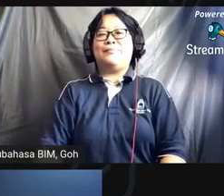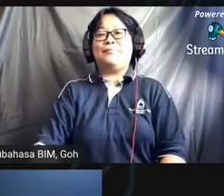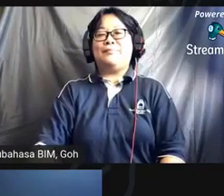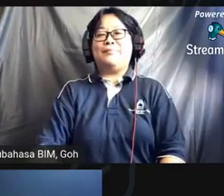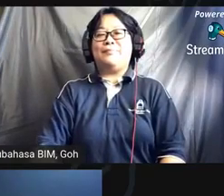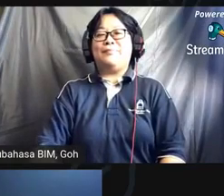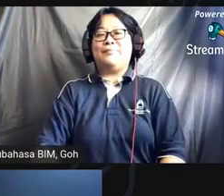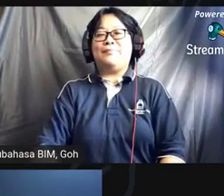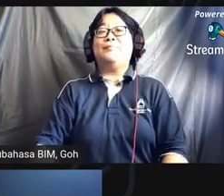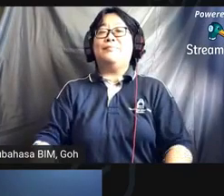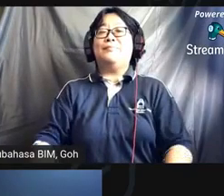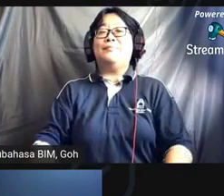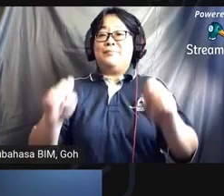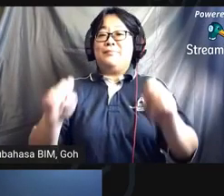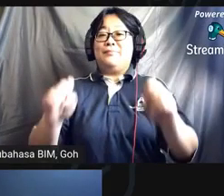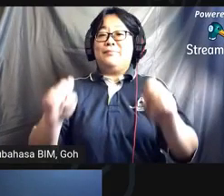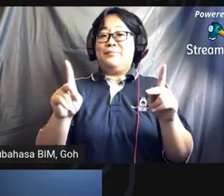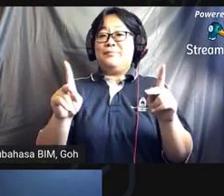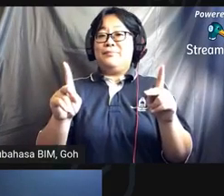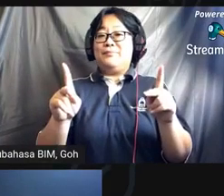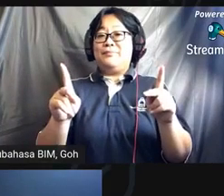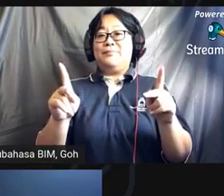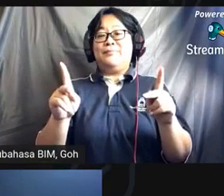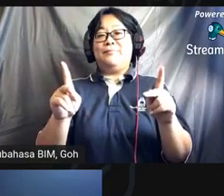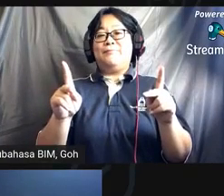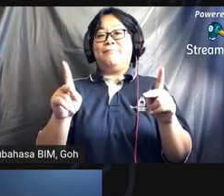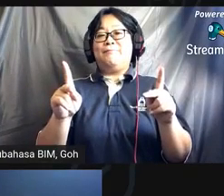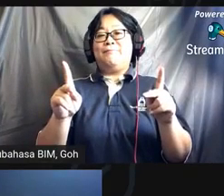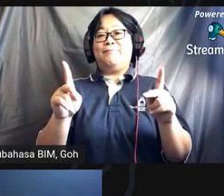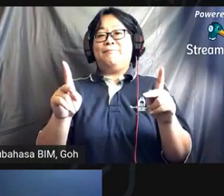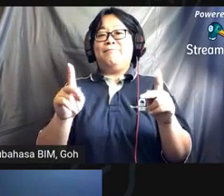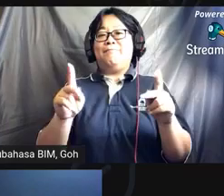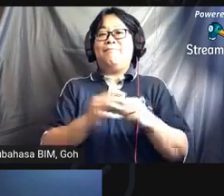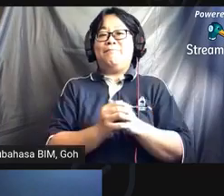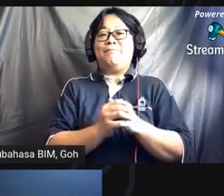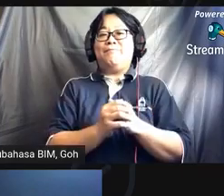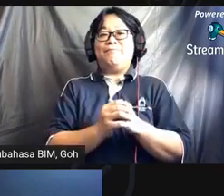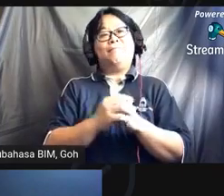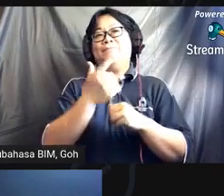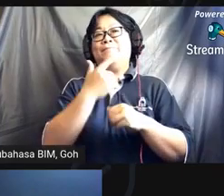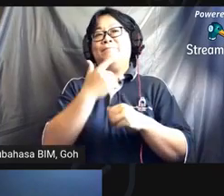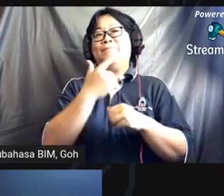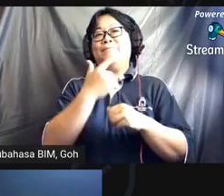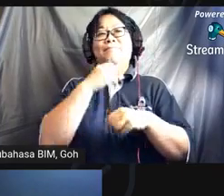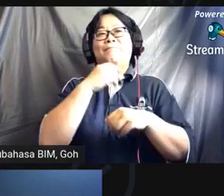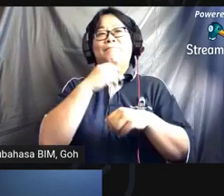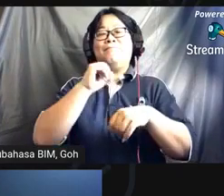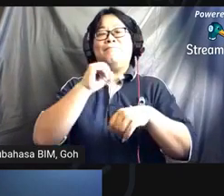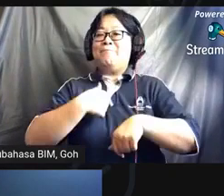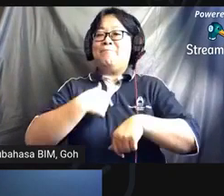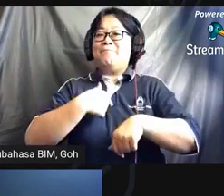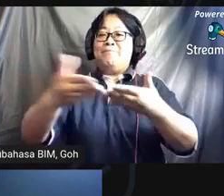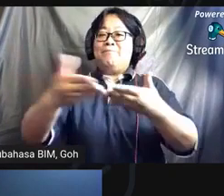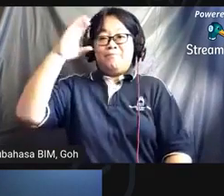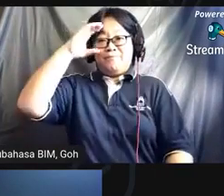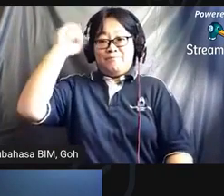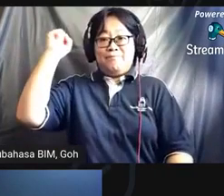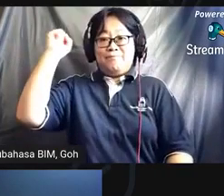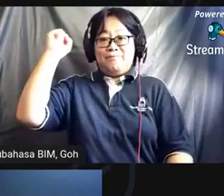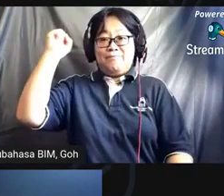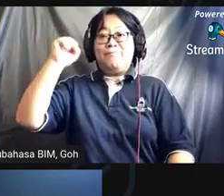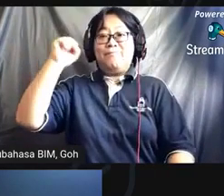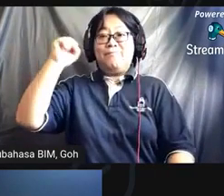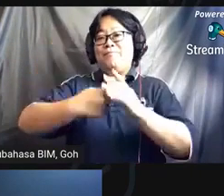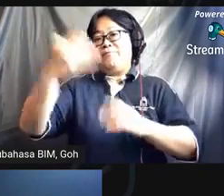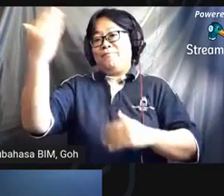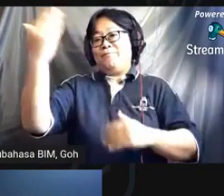Okay. So, without wasting time anymore, I would like to invite Encik Sazali. You can begin your speech